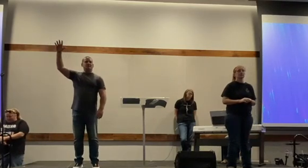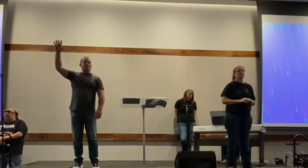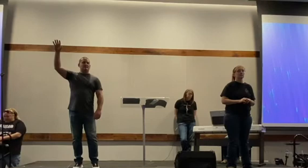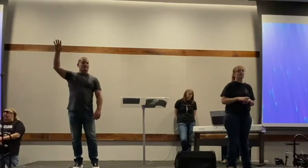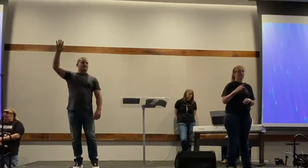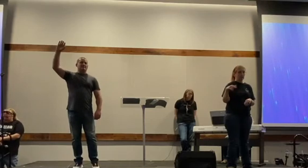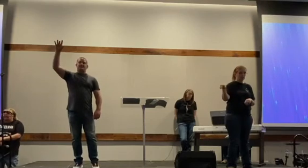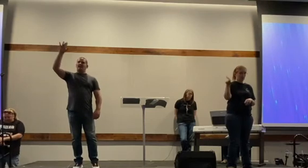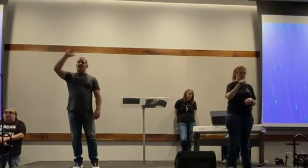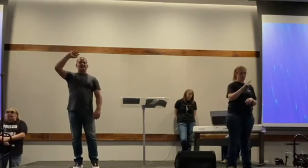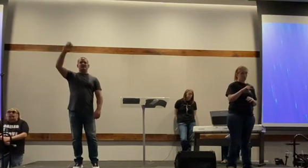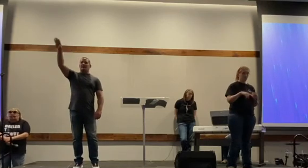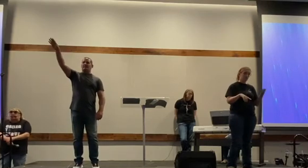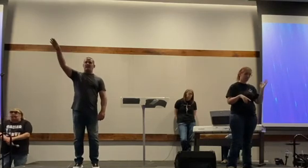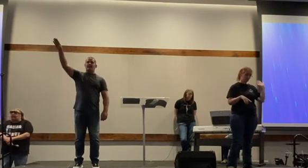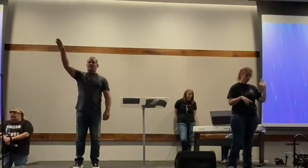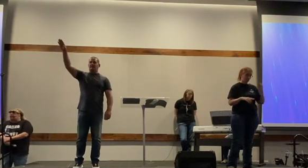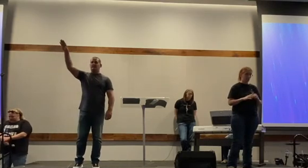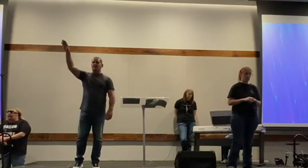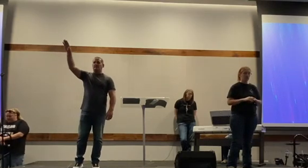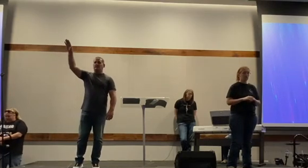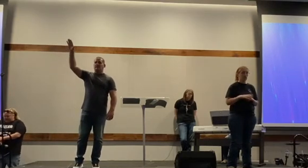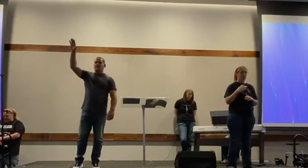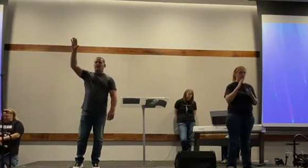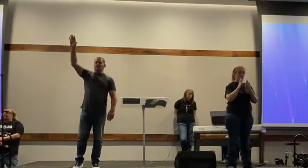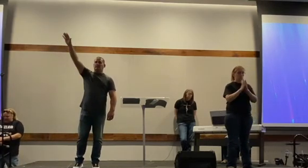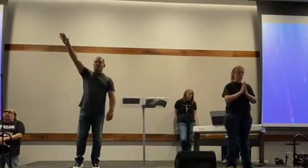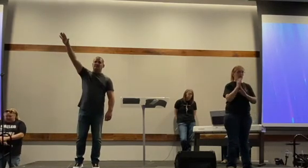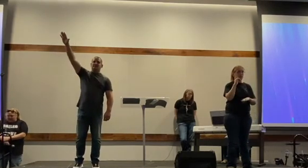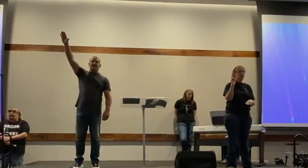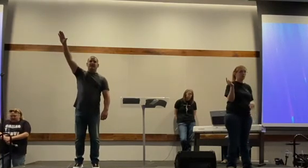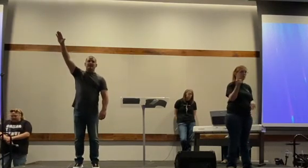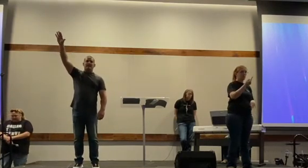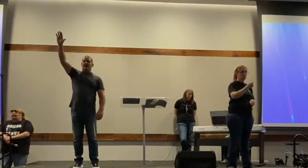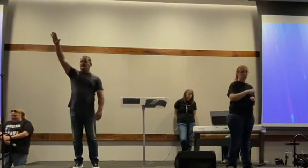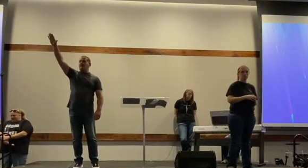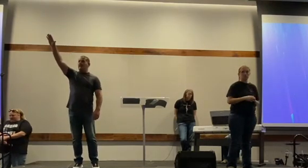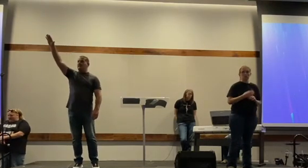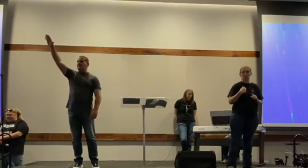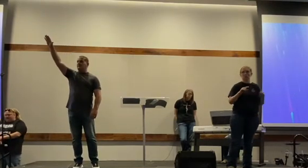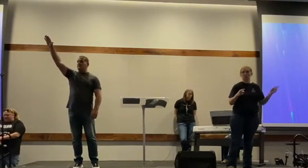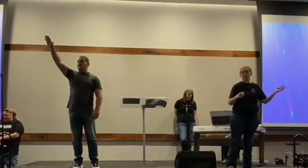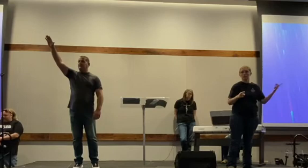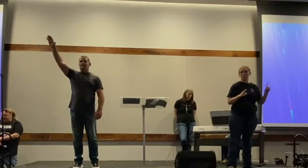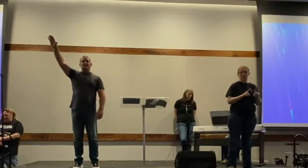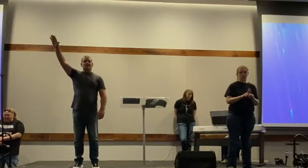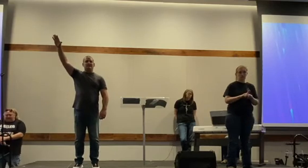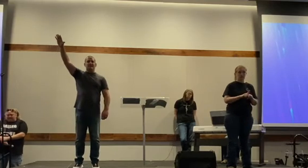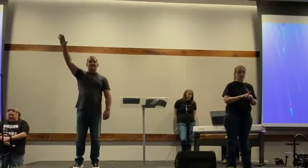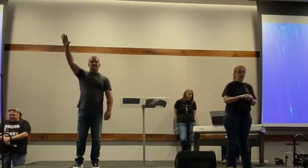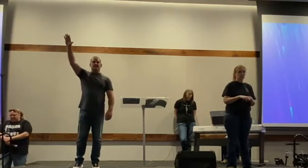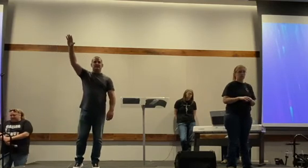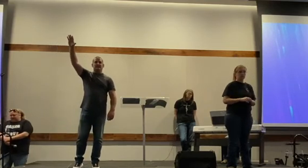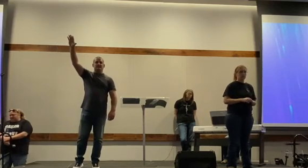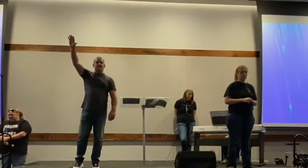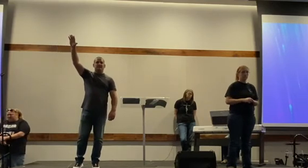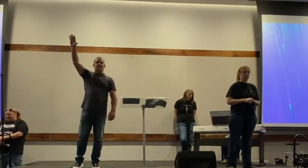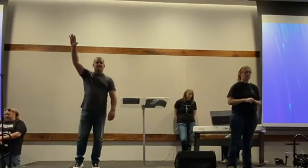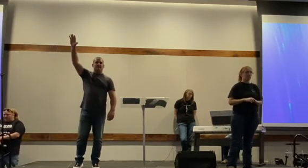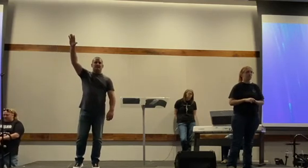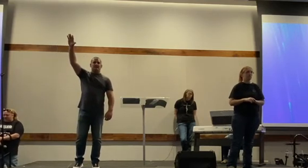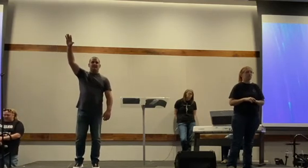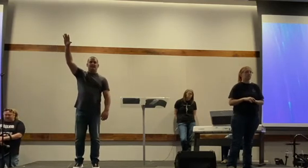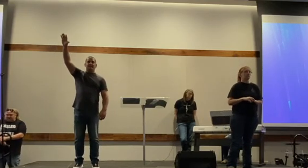That's you. Slip your hand. I just want to pray for you. Lord Jesus, I want to come back to you. Yes.